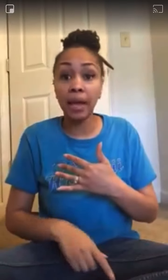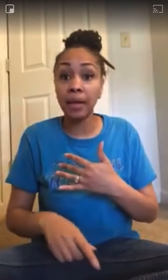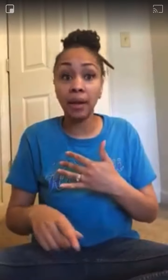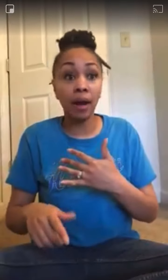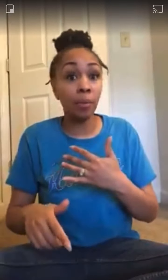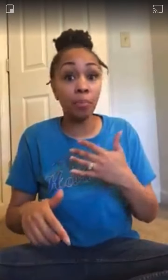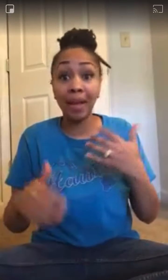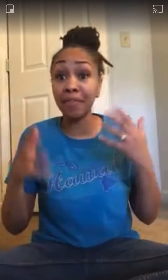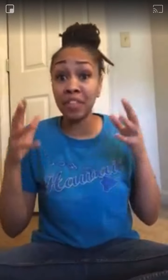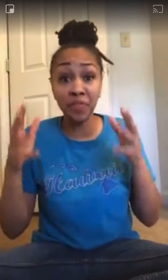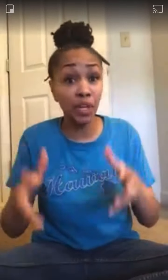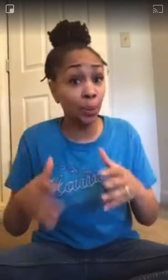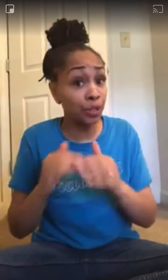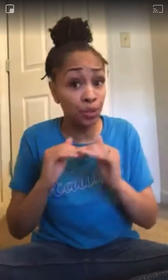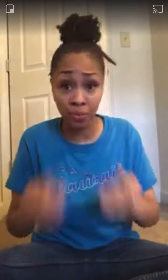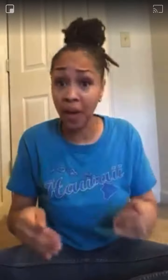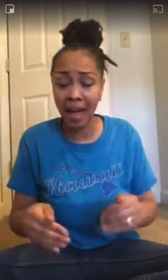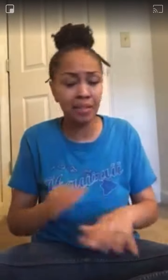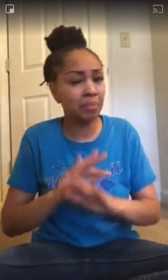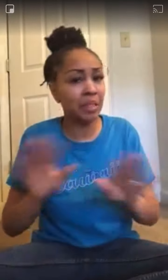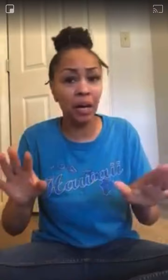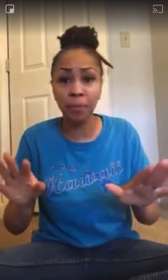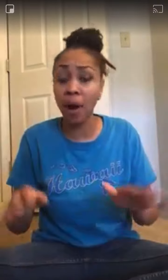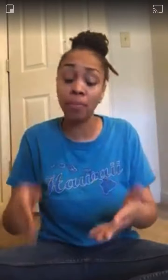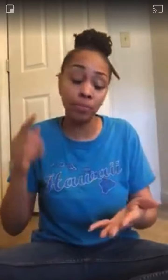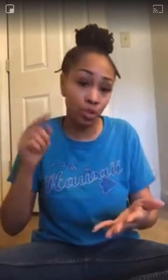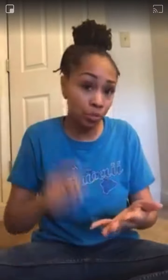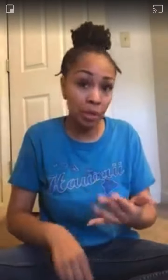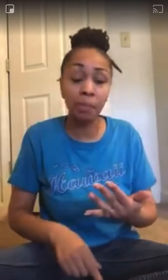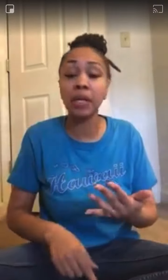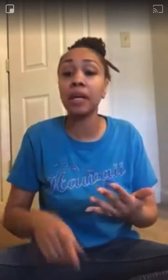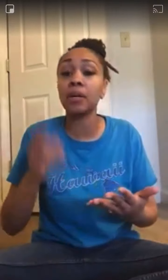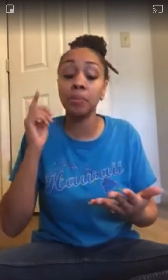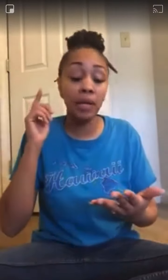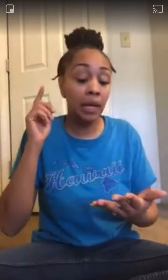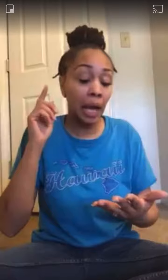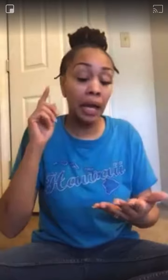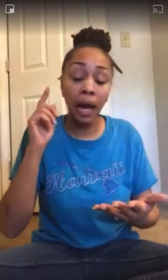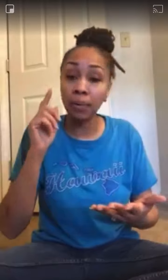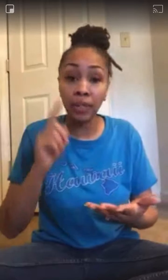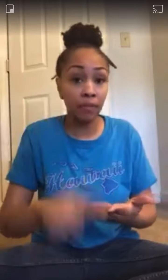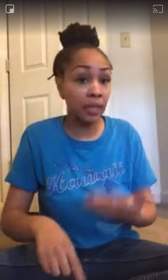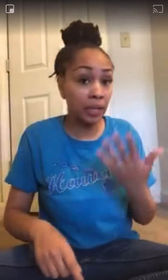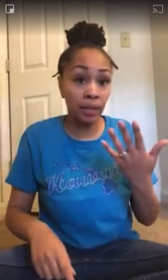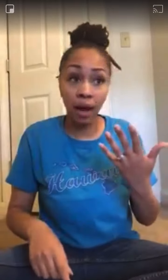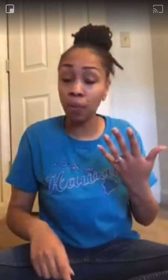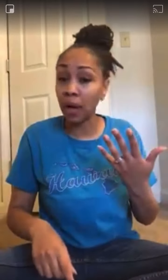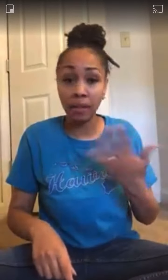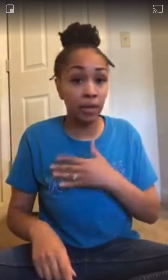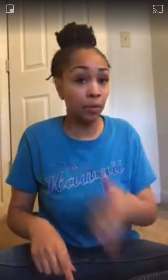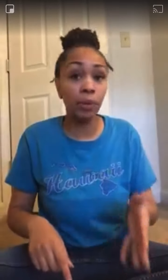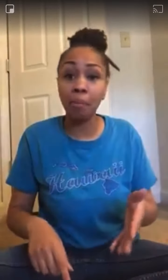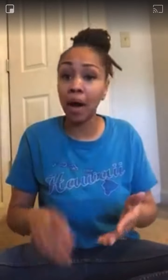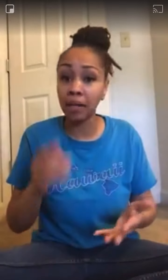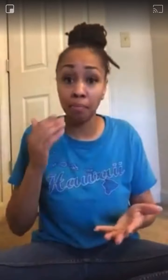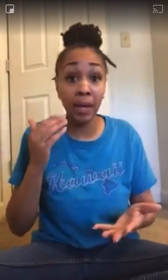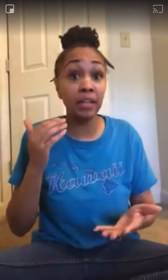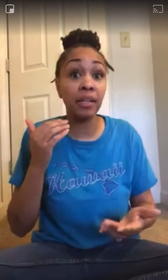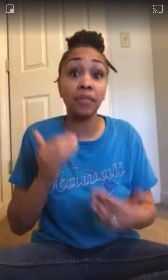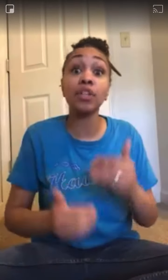And if this video is too fast, not a problem. Shoot me a PM. And I definitely wouldn't mind making even a